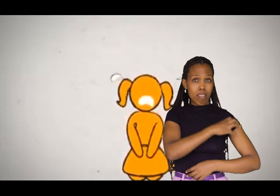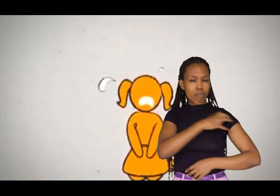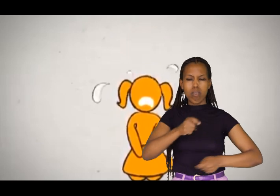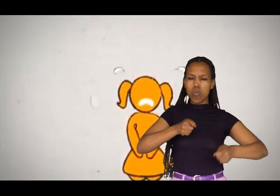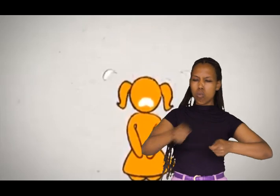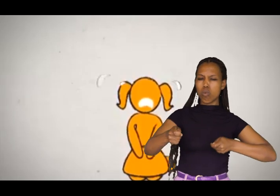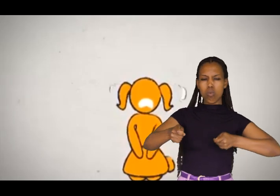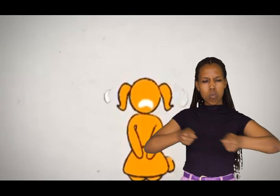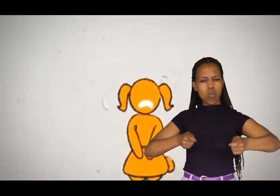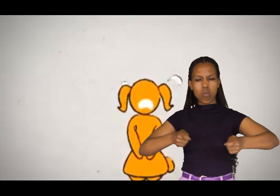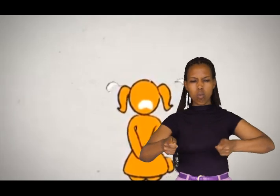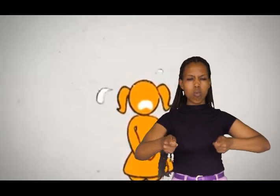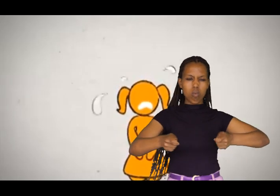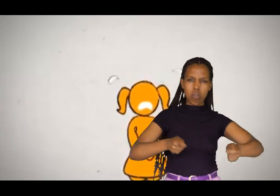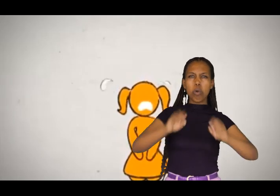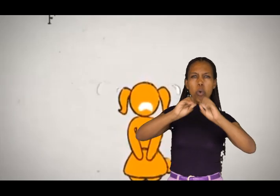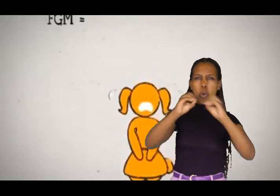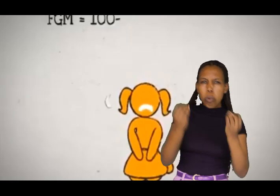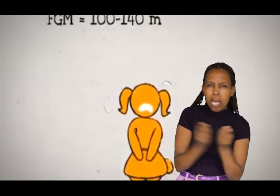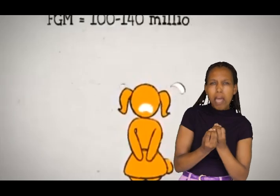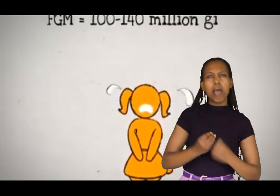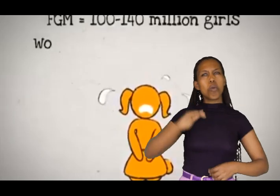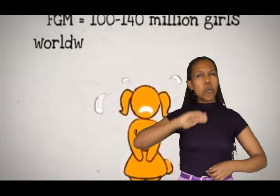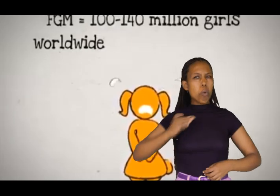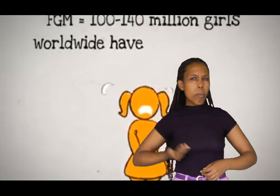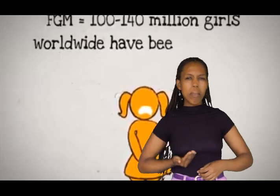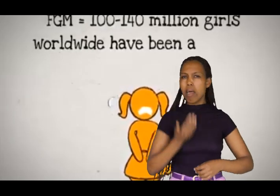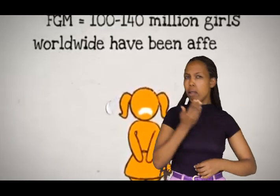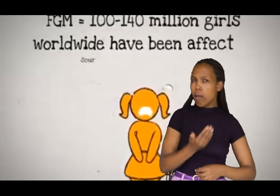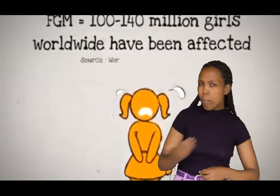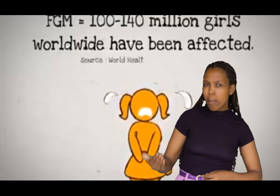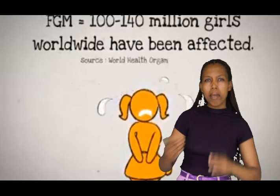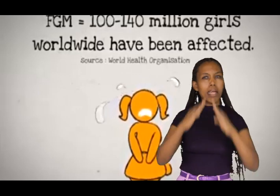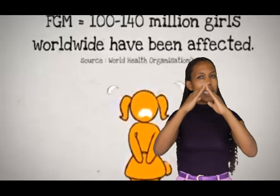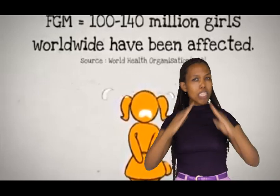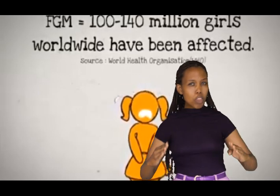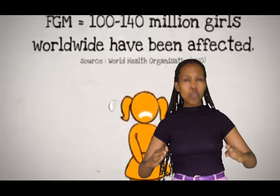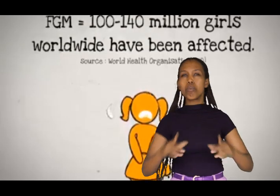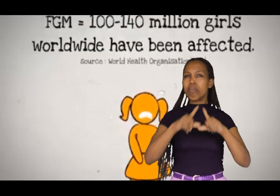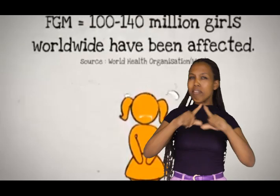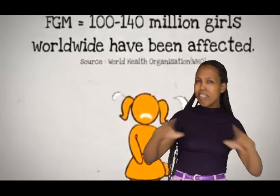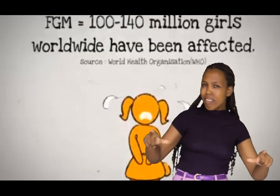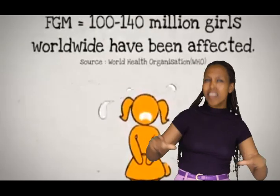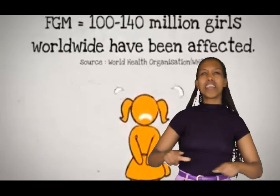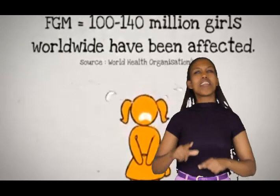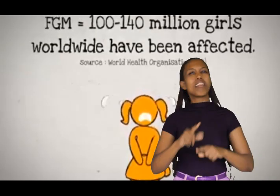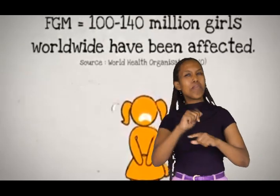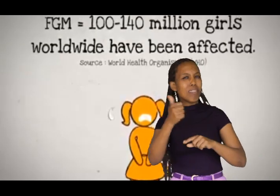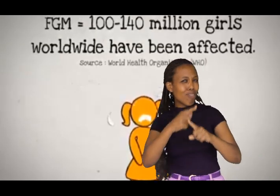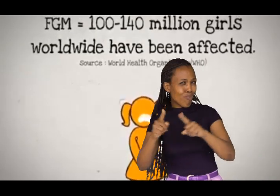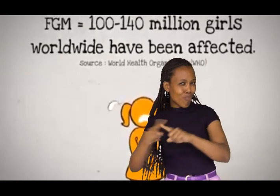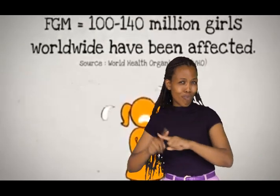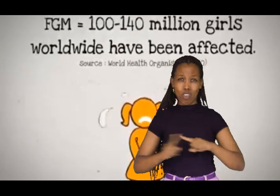Patriarchy is a social system in which the role of the male as the primary authority figure is central to social organization, and